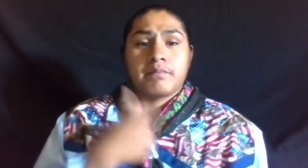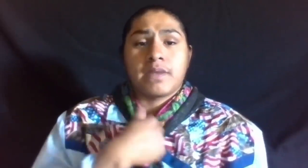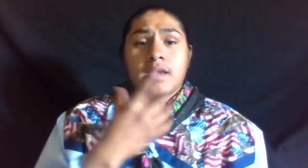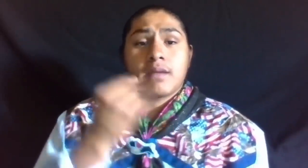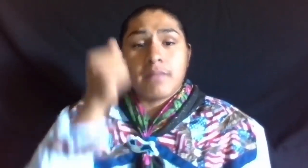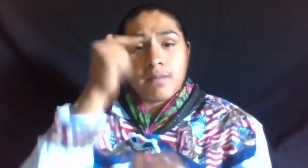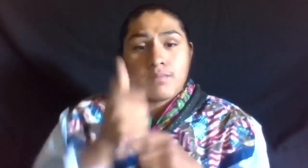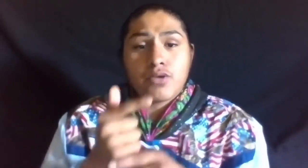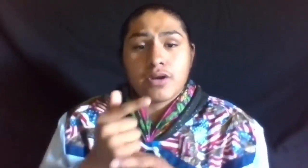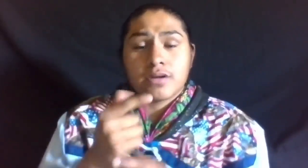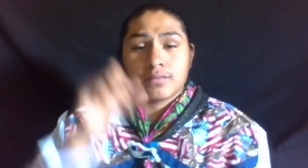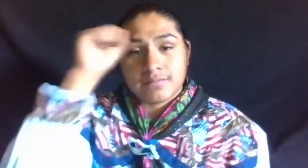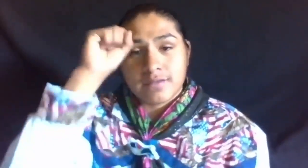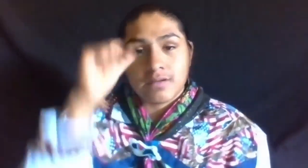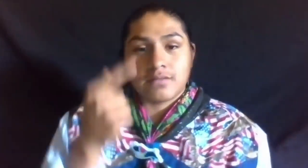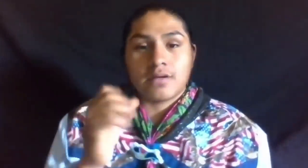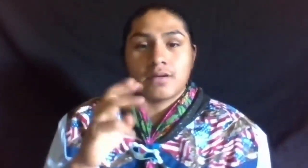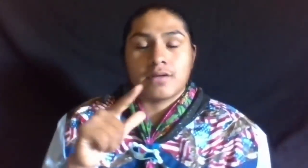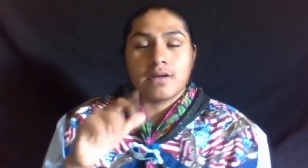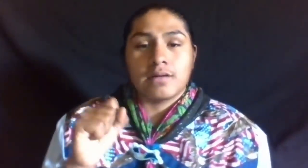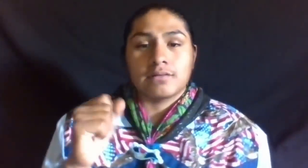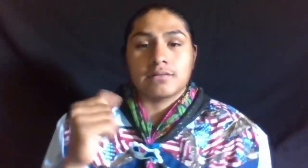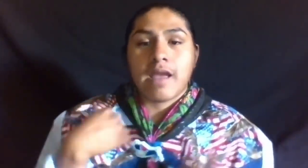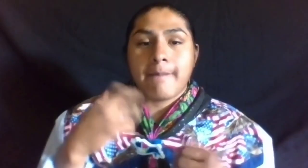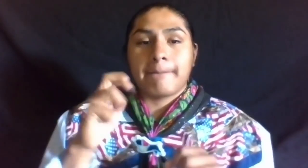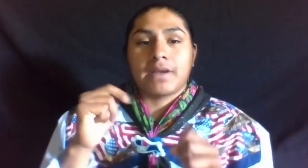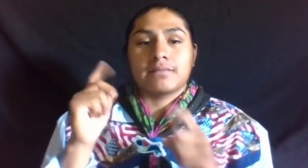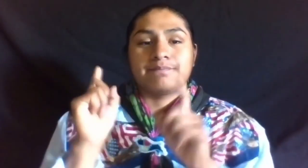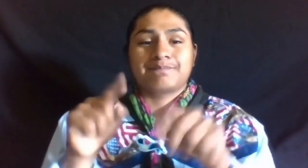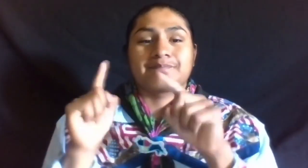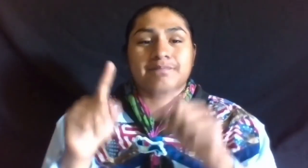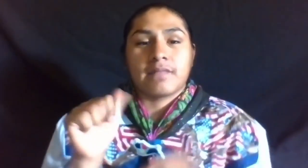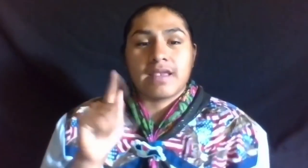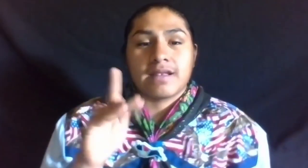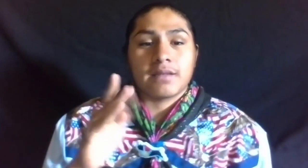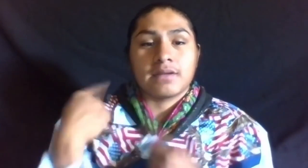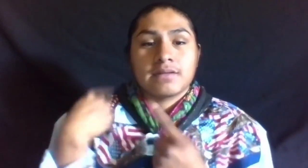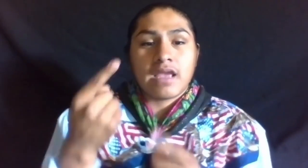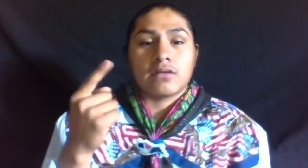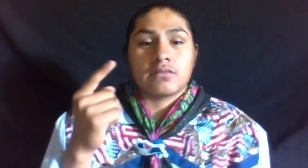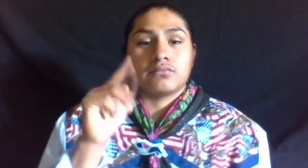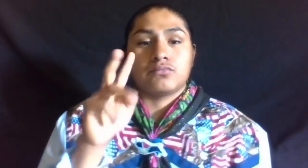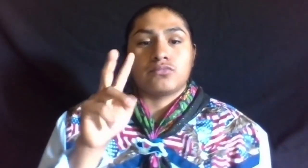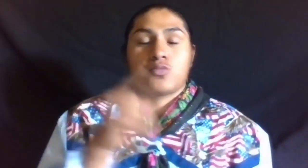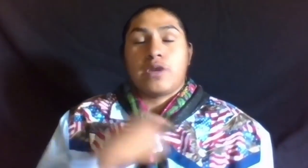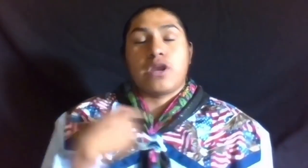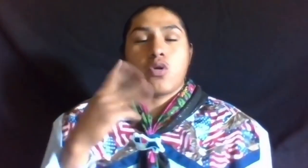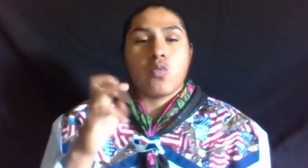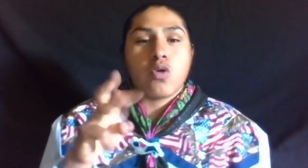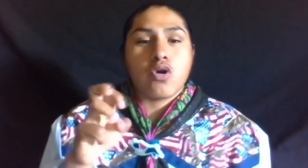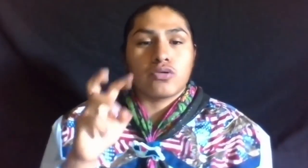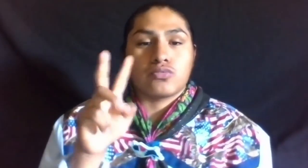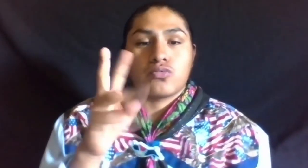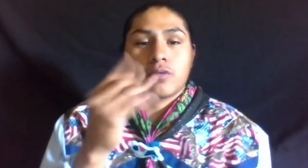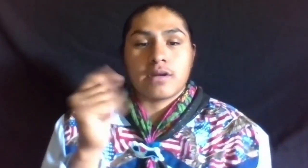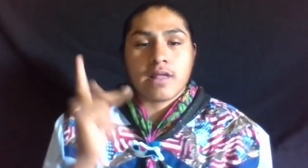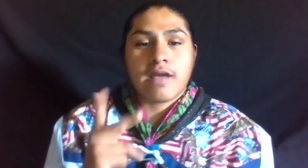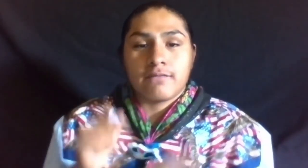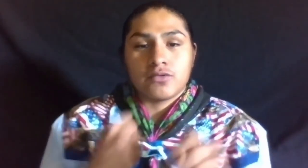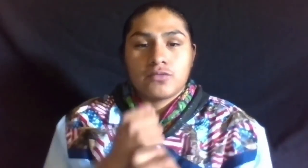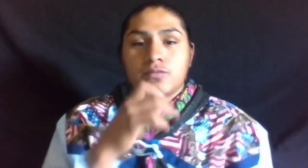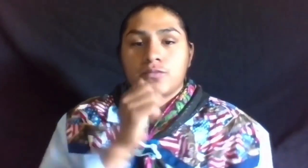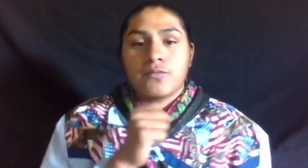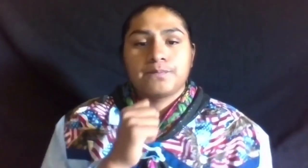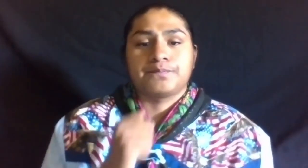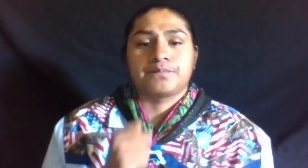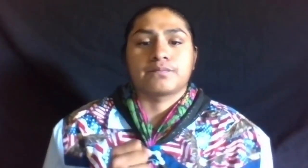Me and my twin brother, Santana Gonzalez, have been attending ASDB since we were 2.5 years old.